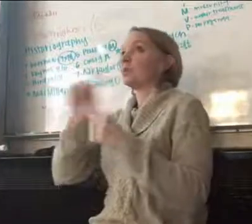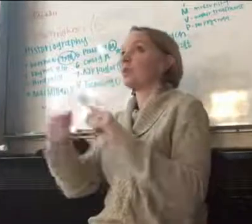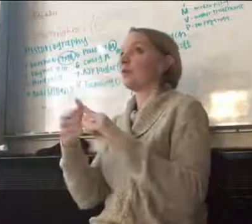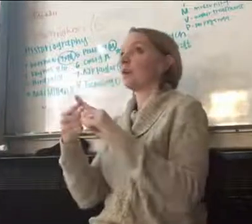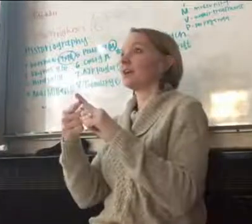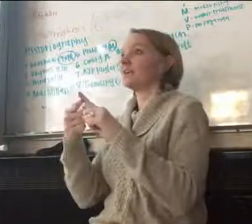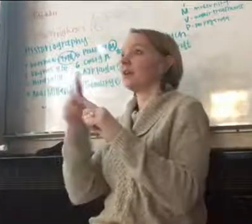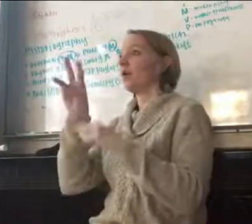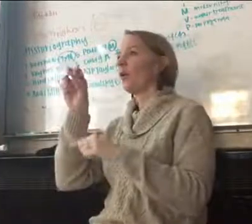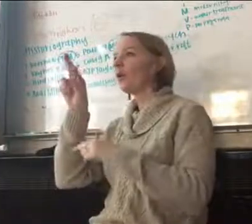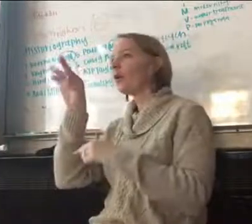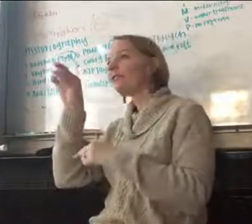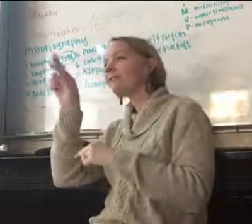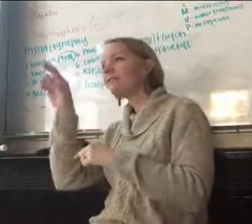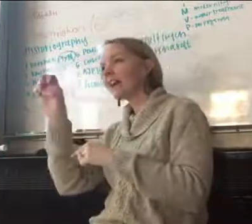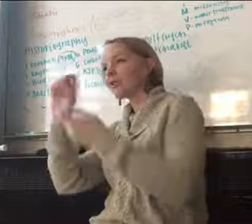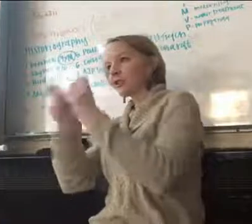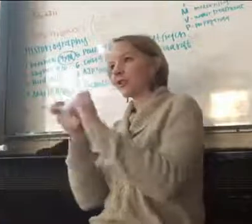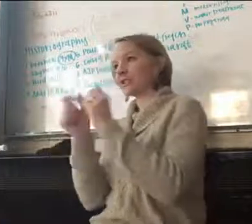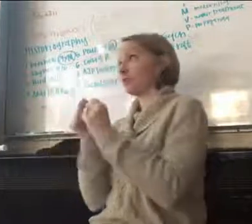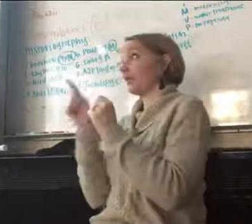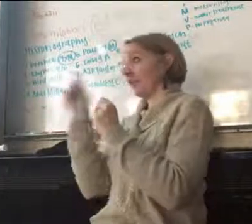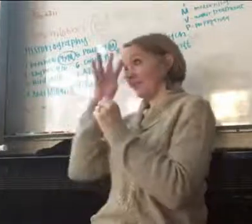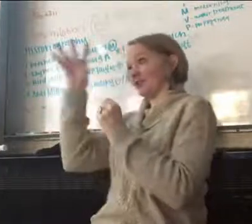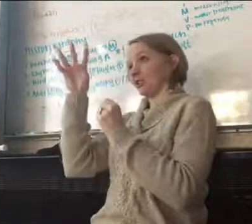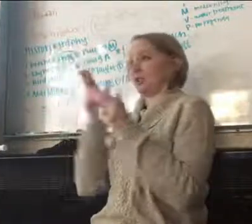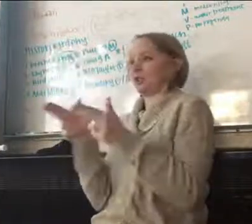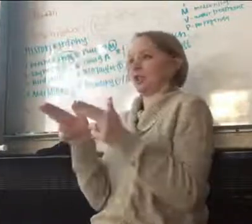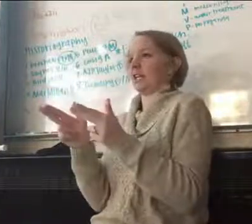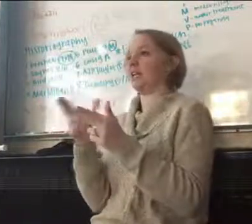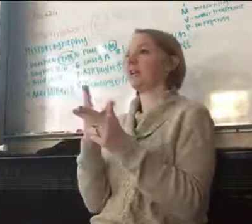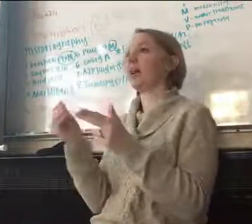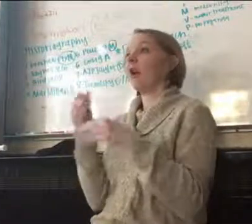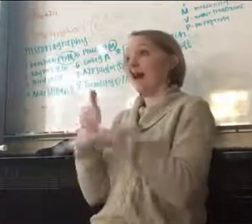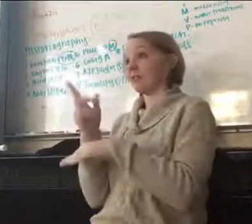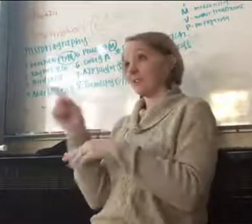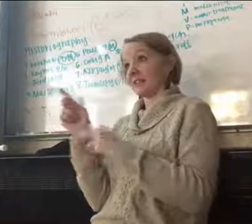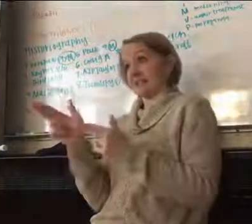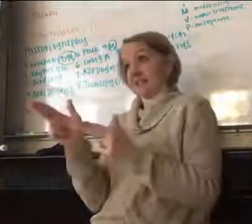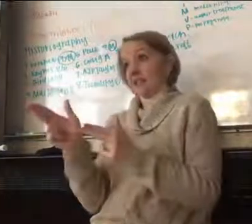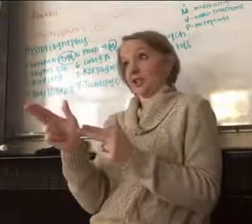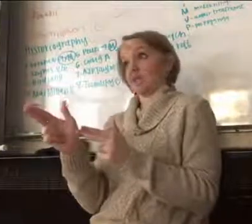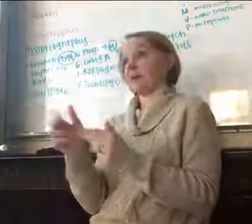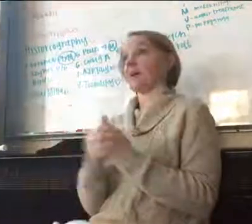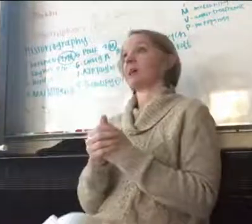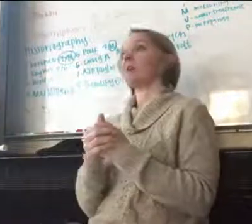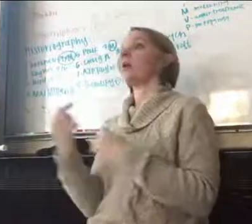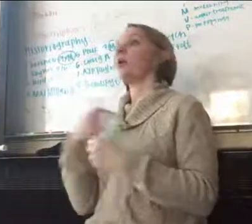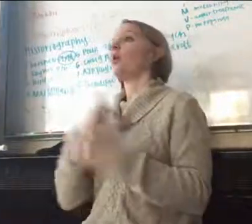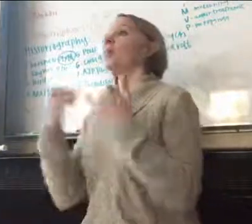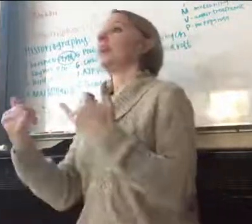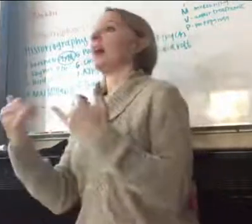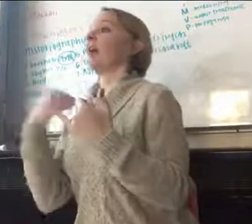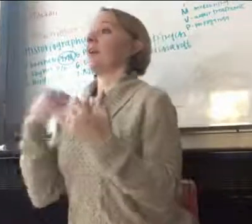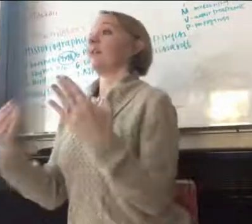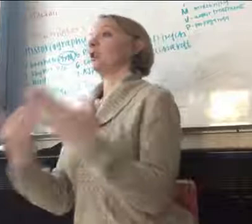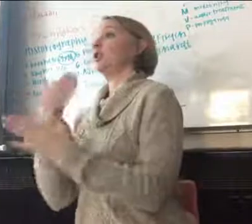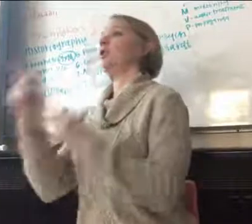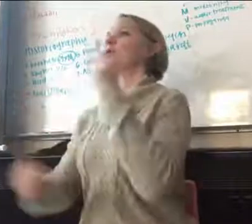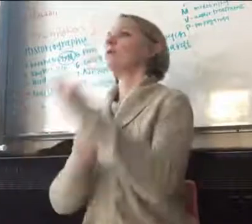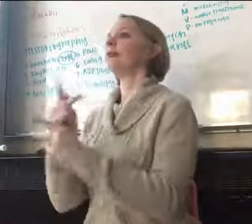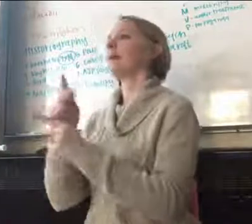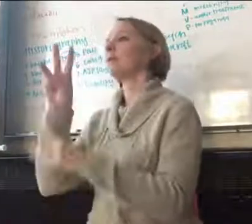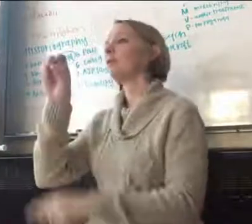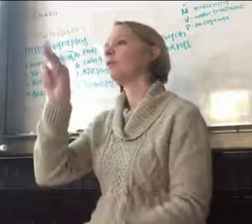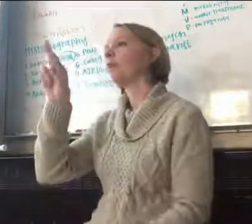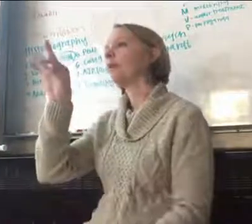warfare changes, is with the invention of this machine gun. Now, following the invention of the machine gun, we now have a new form of